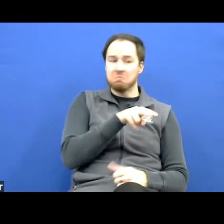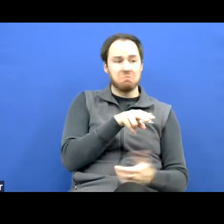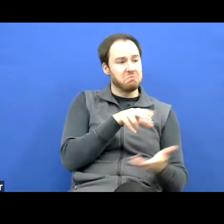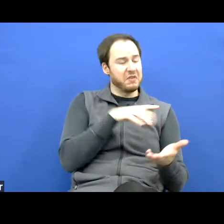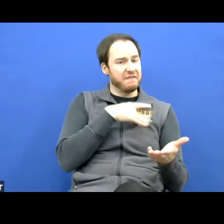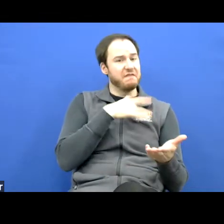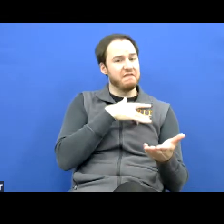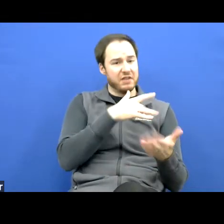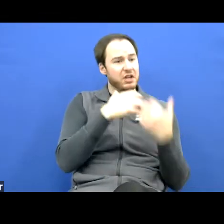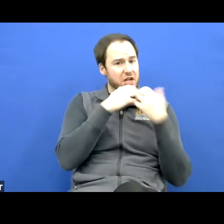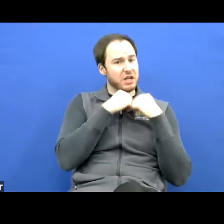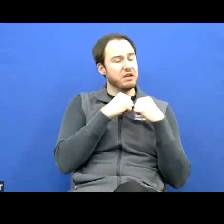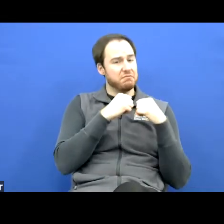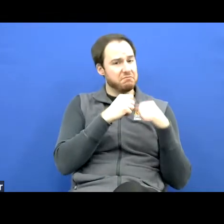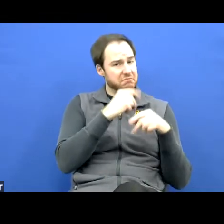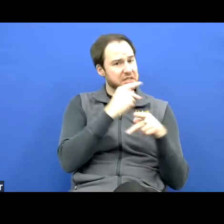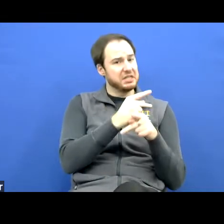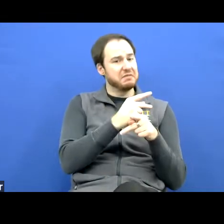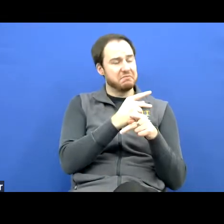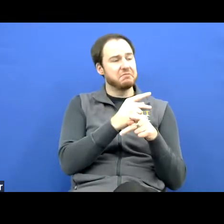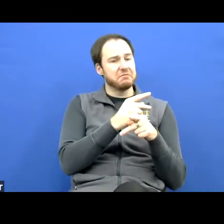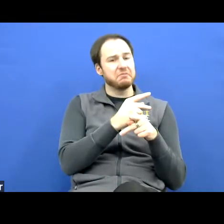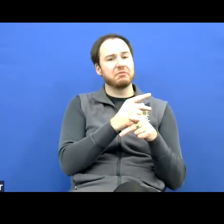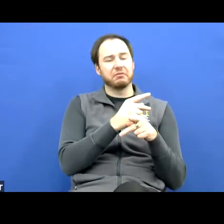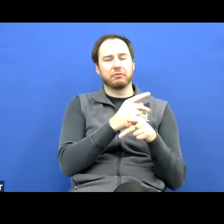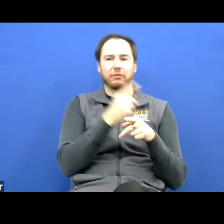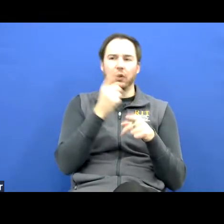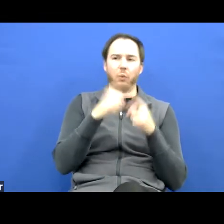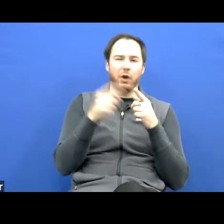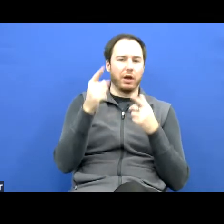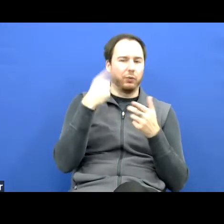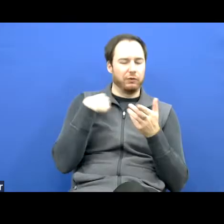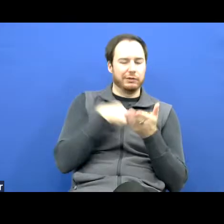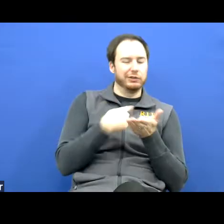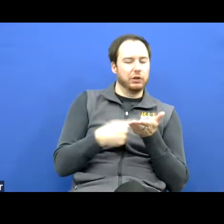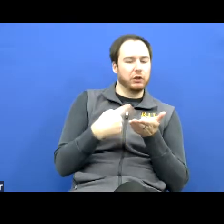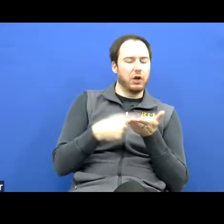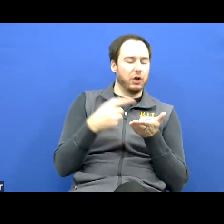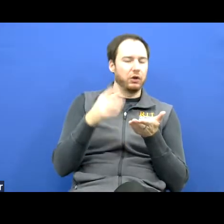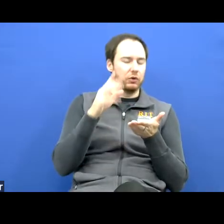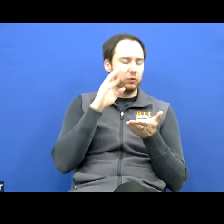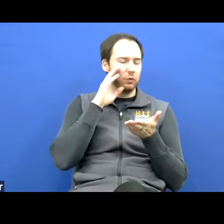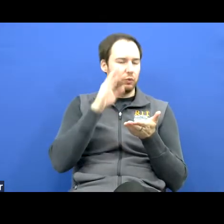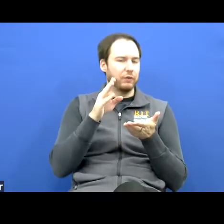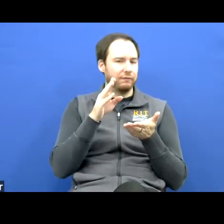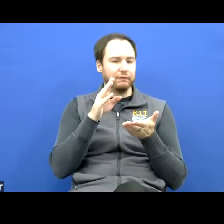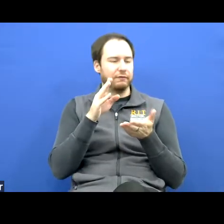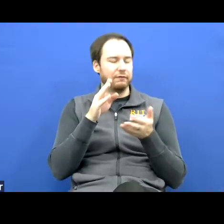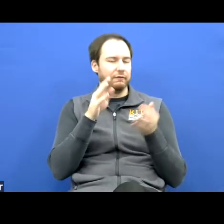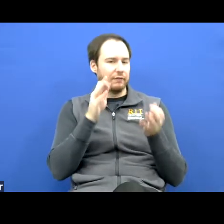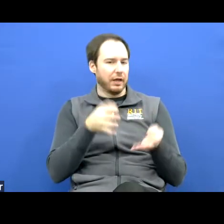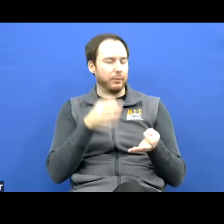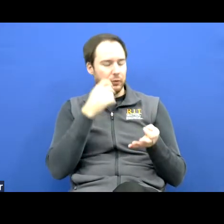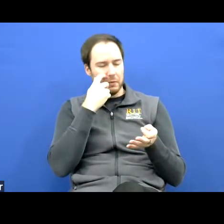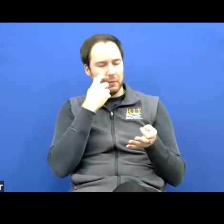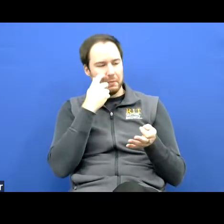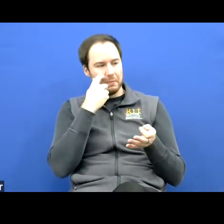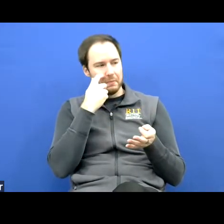feels it's good, which based on the initial discussions, they would have absolutely,